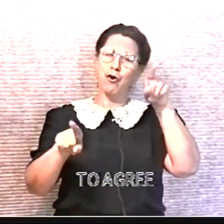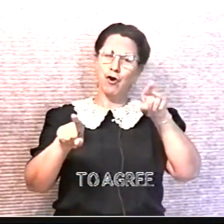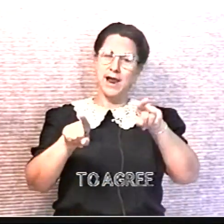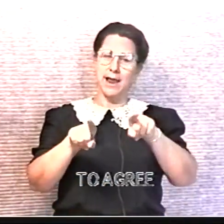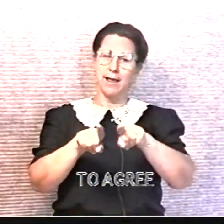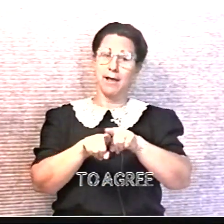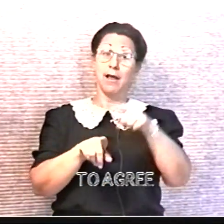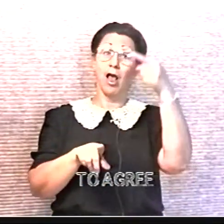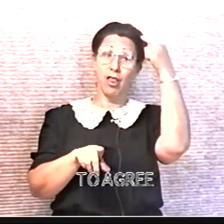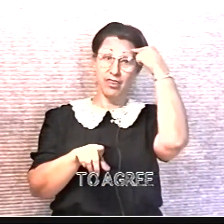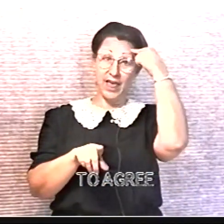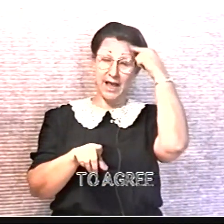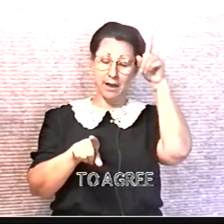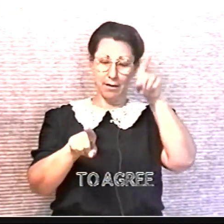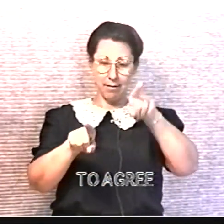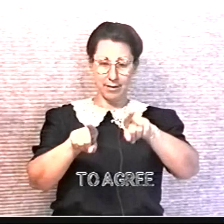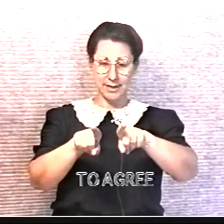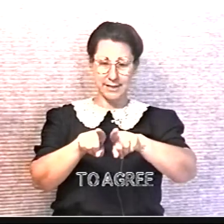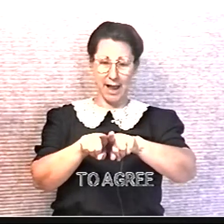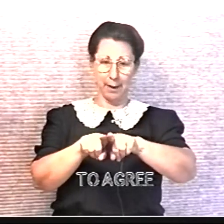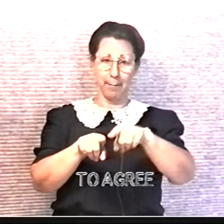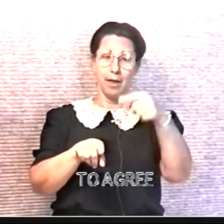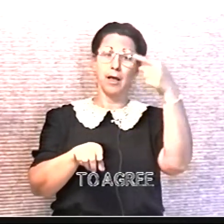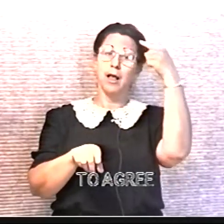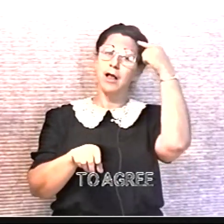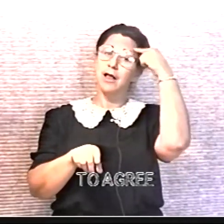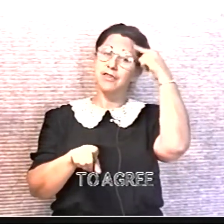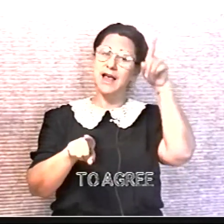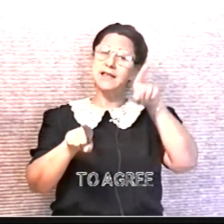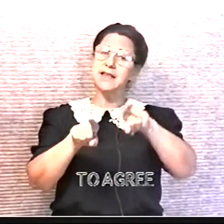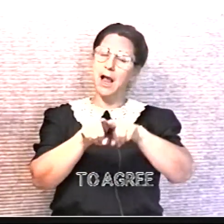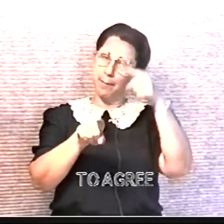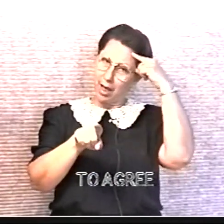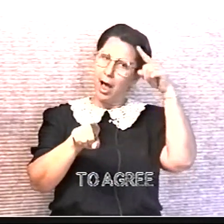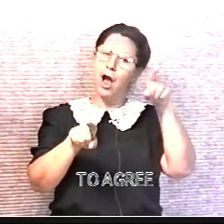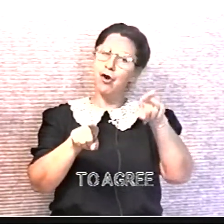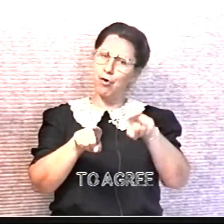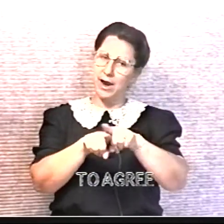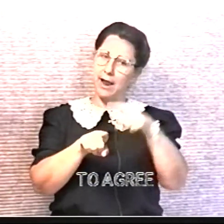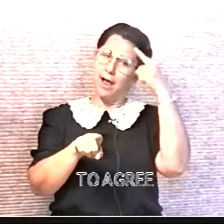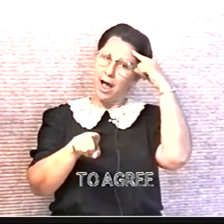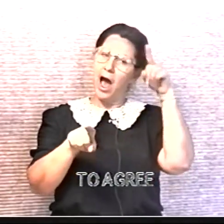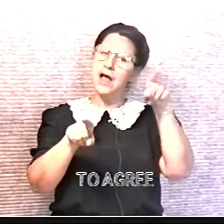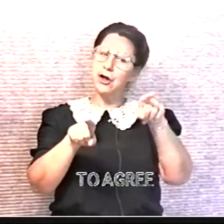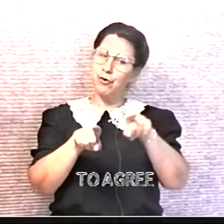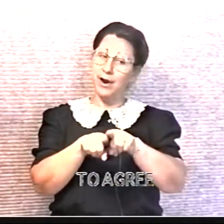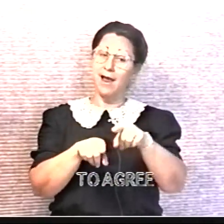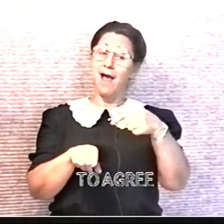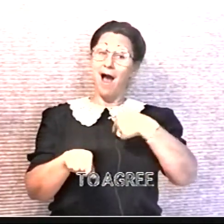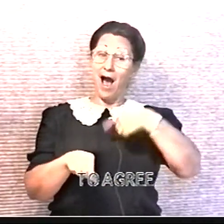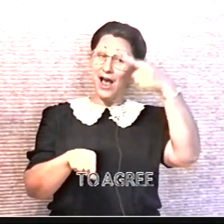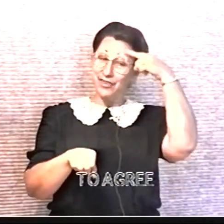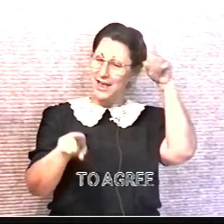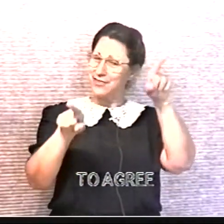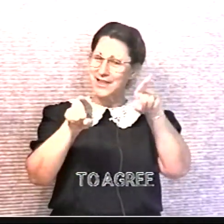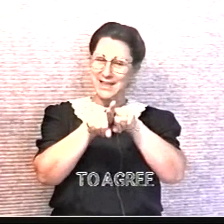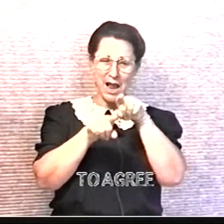Agree, think, same. Think, same. Agree, I agree. I think the same as